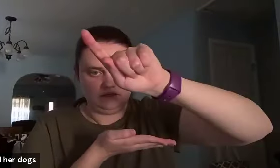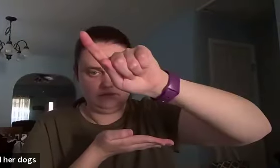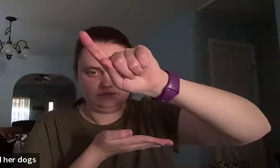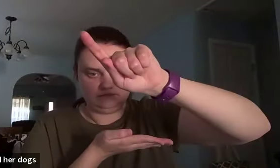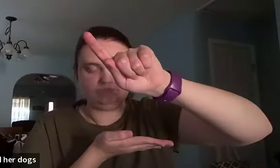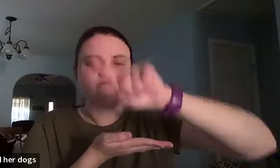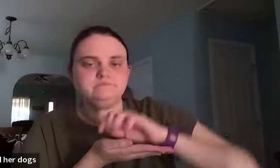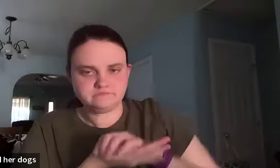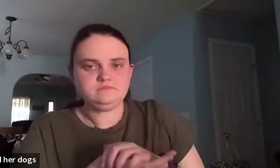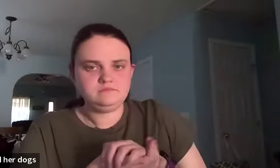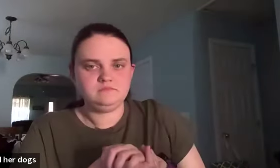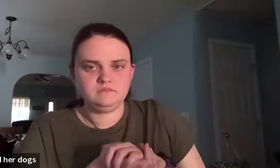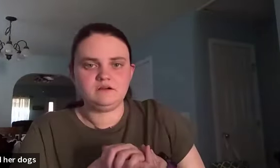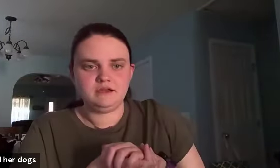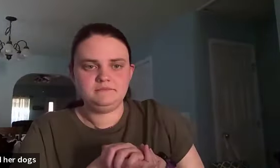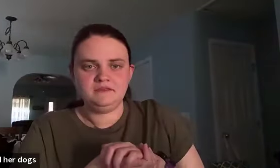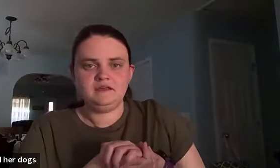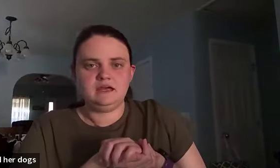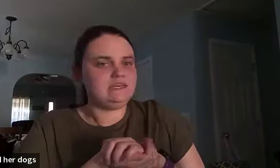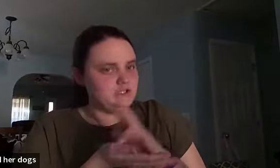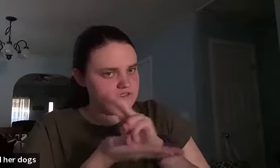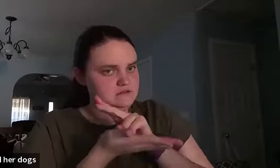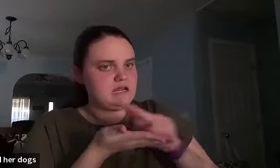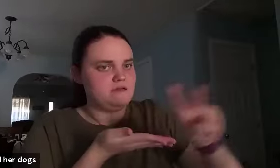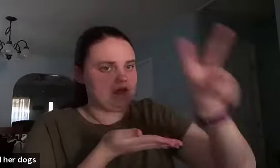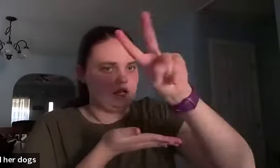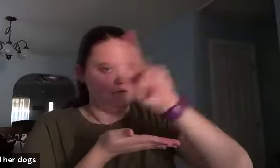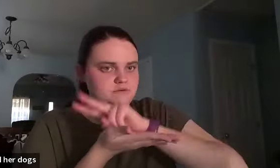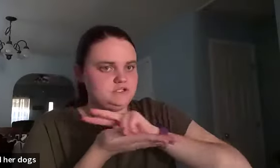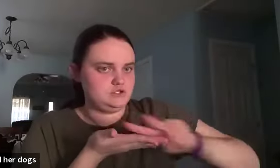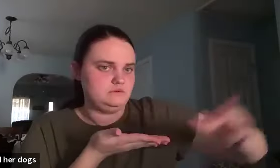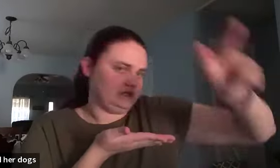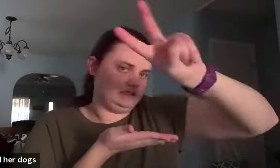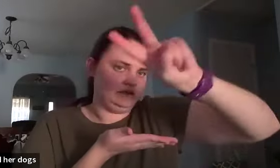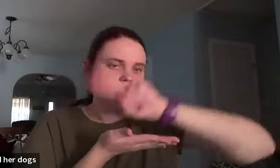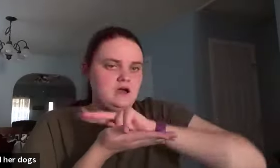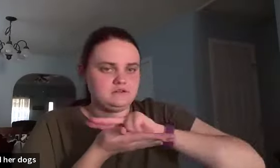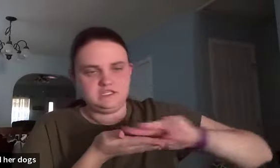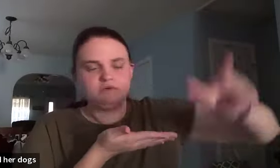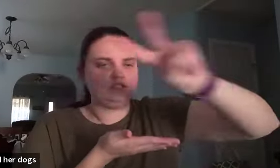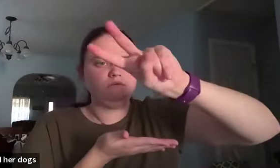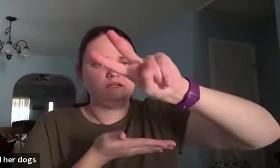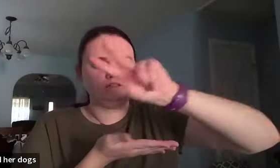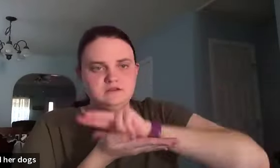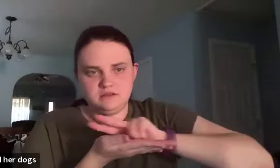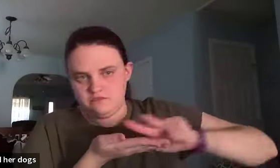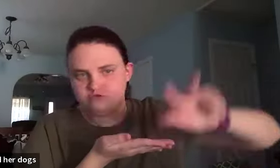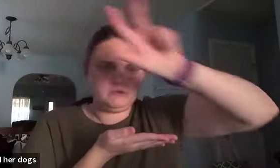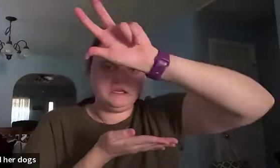week. All right. And again, you still can add that number to it, 2 weeks. I'll see you in 2 weeks, in 3